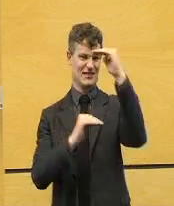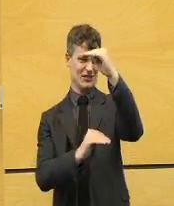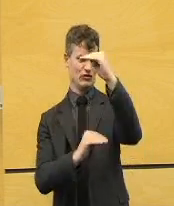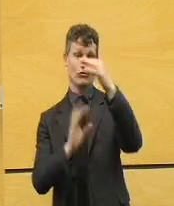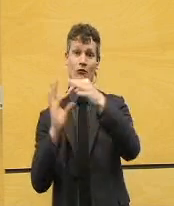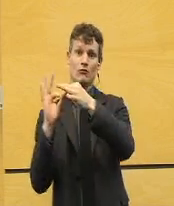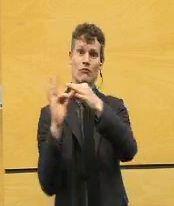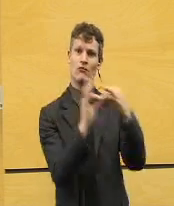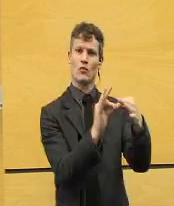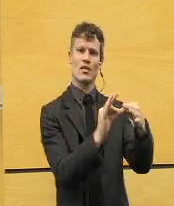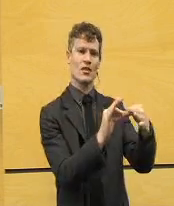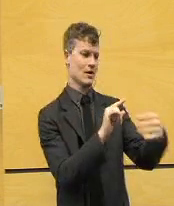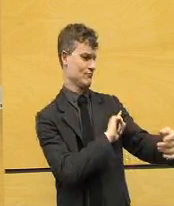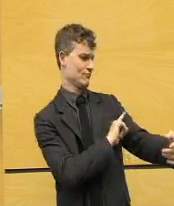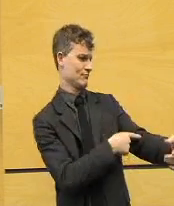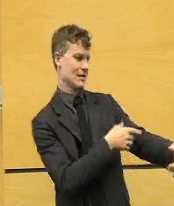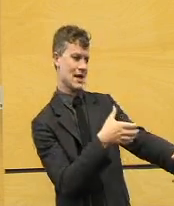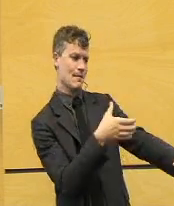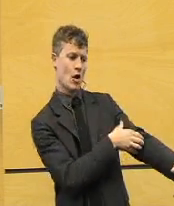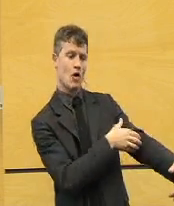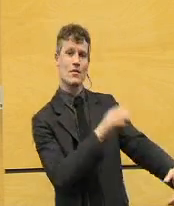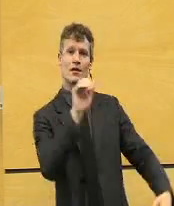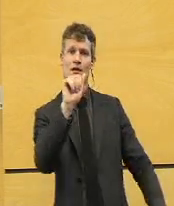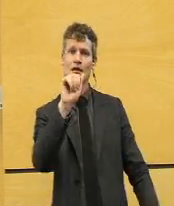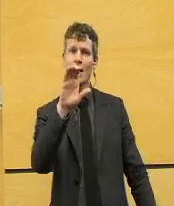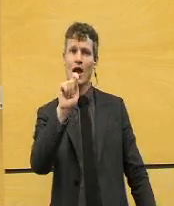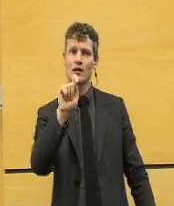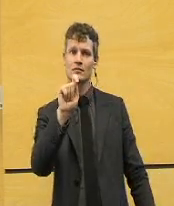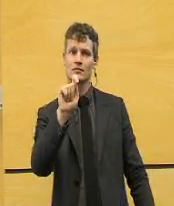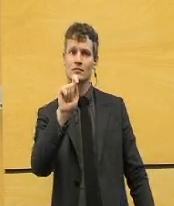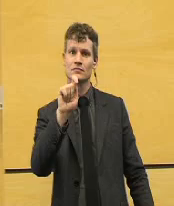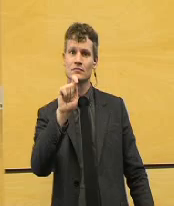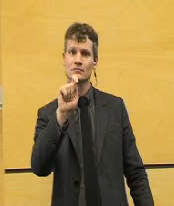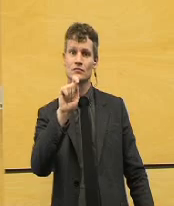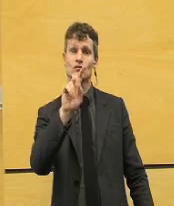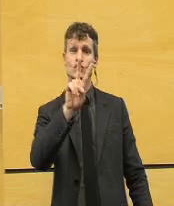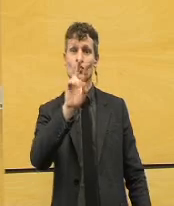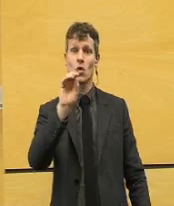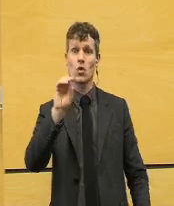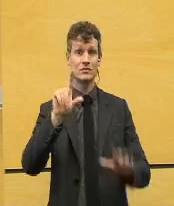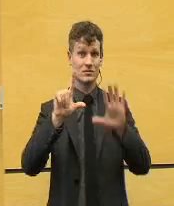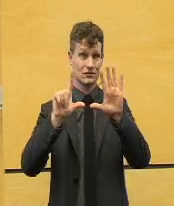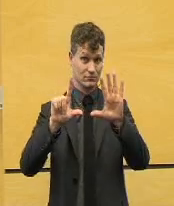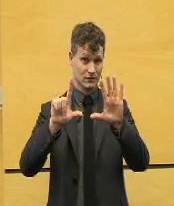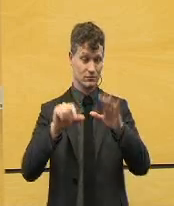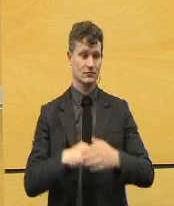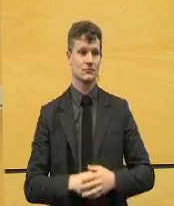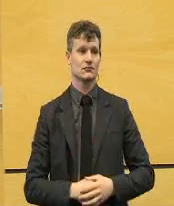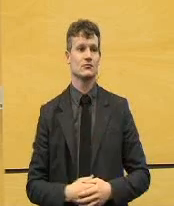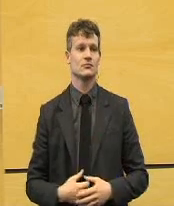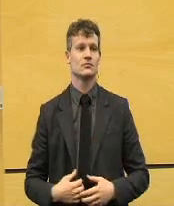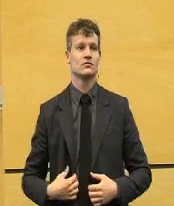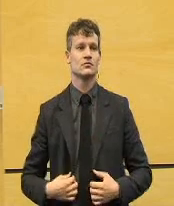Act of Person with Disability Act 2007.